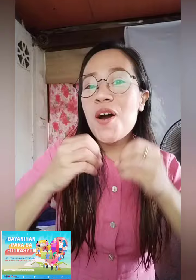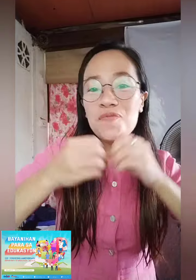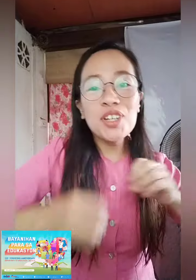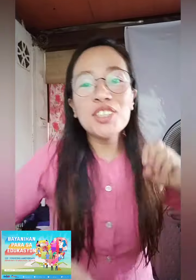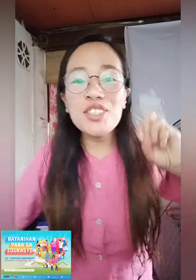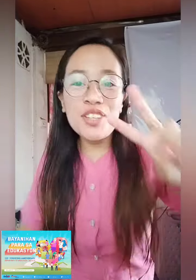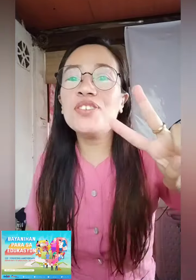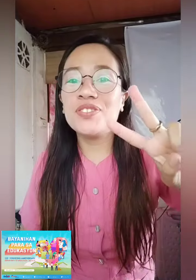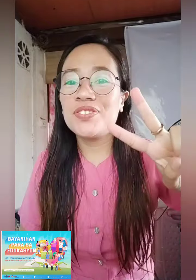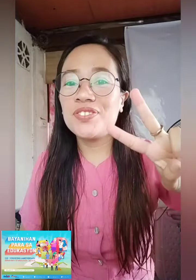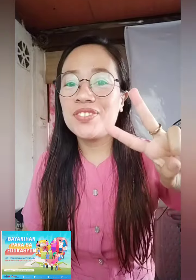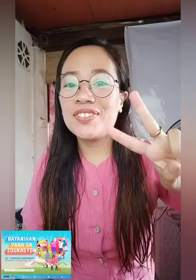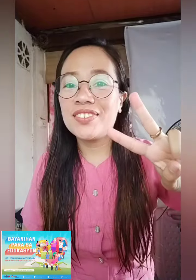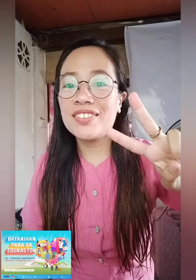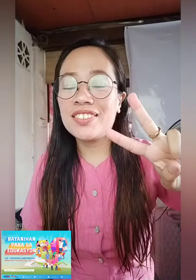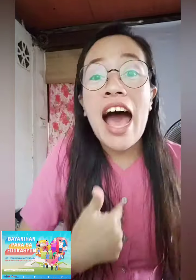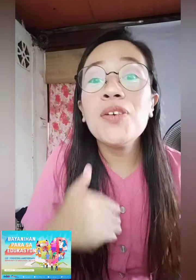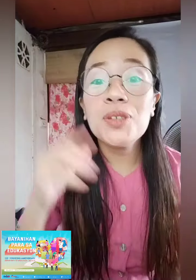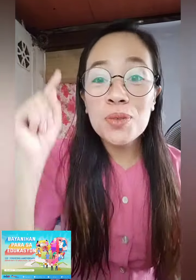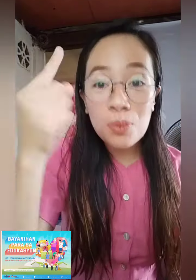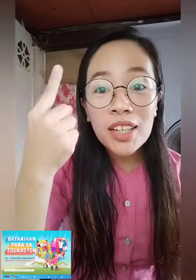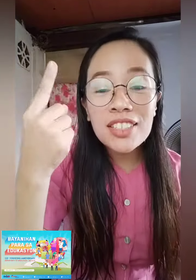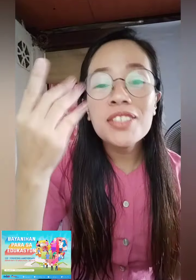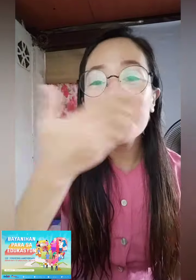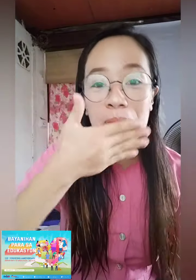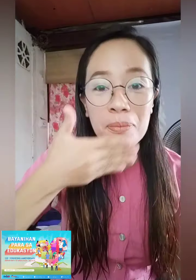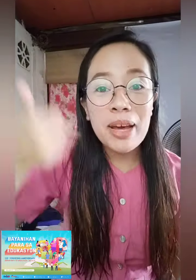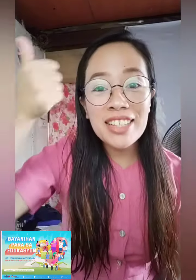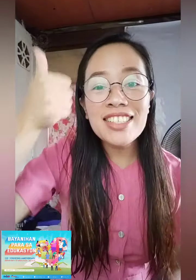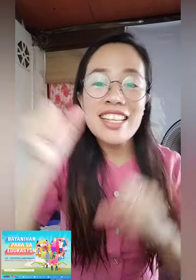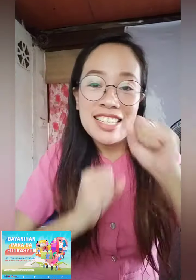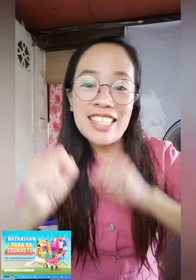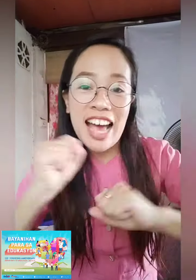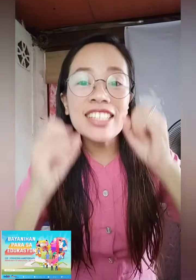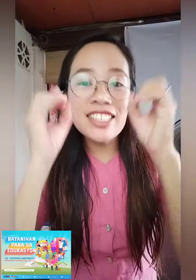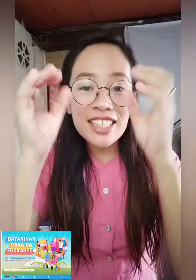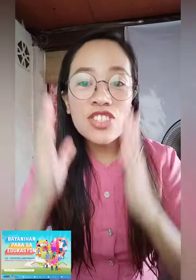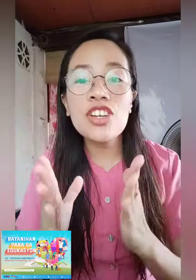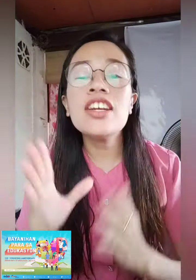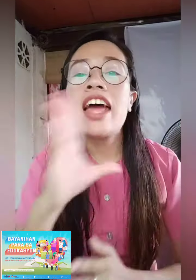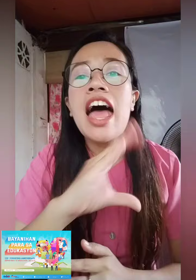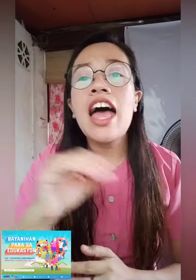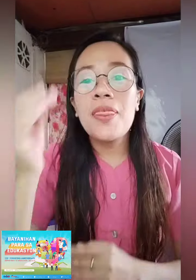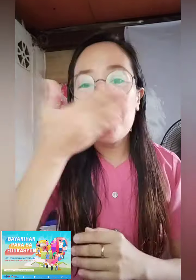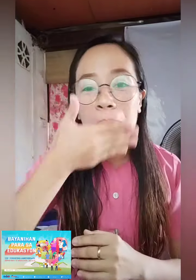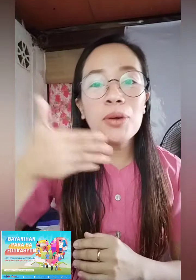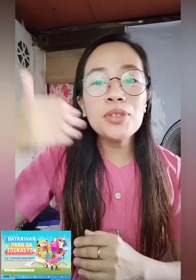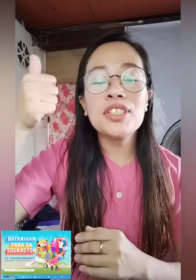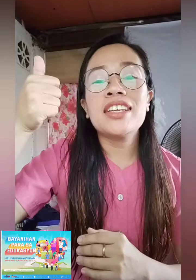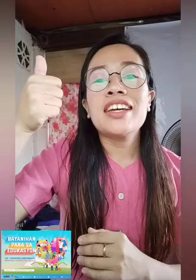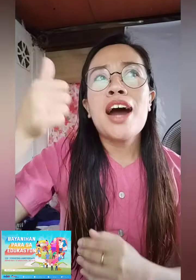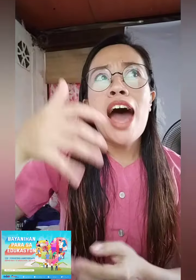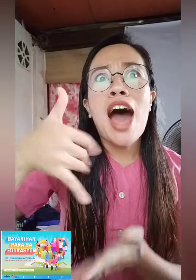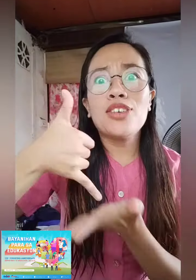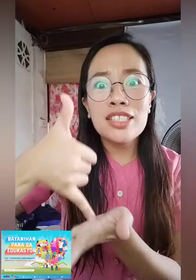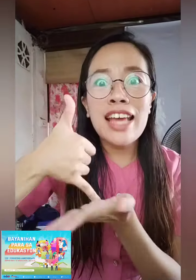Number two, I was once the best science teacher and the most